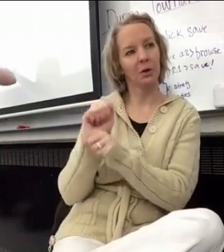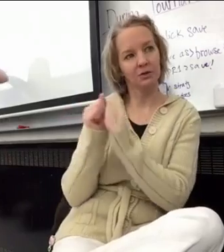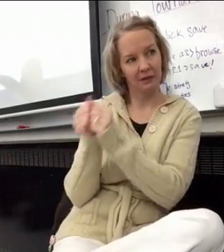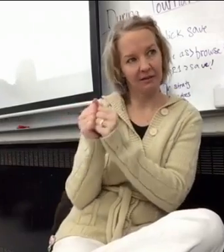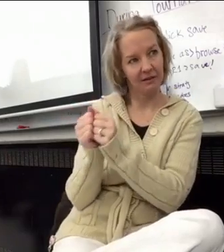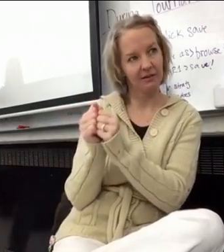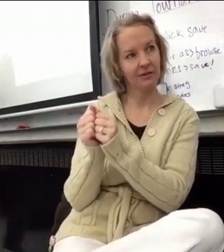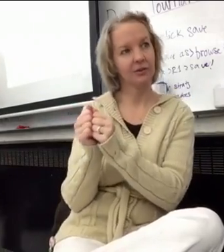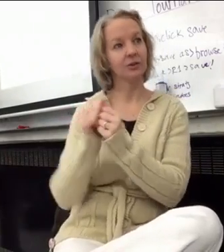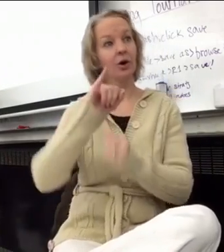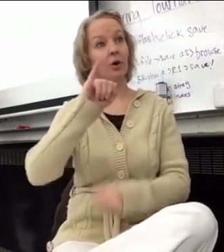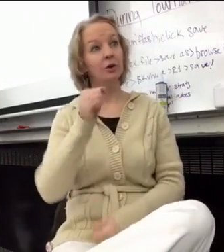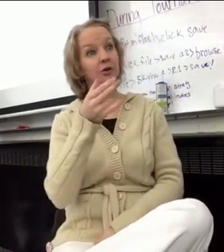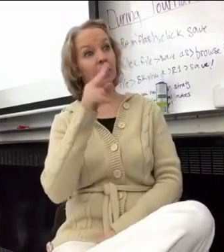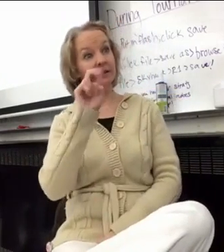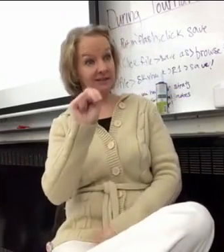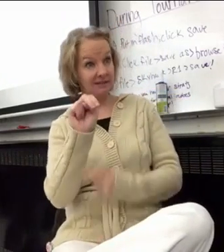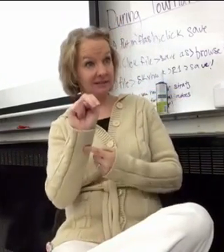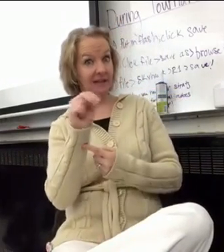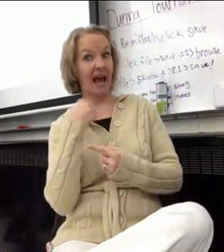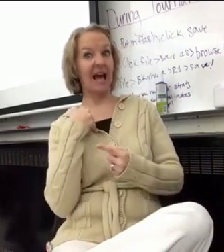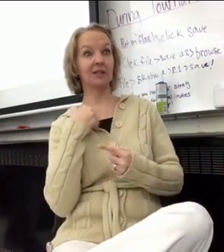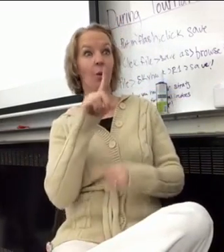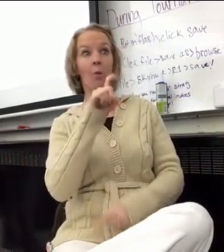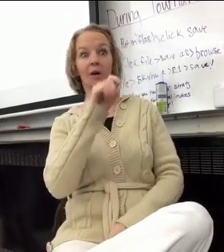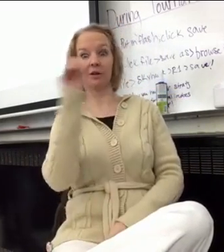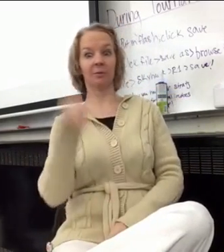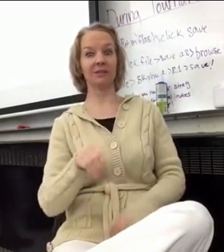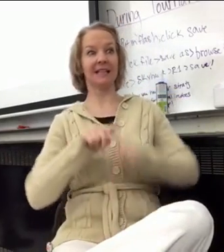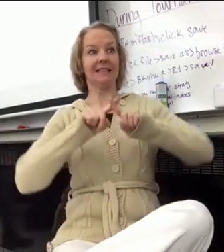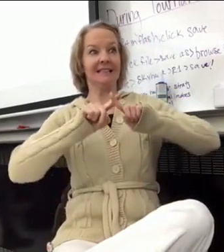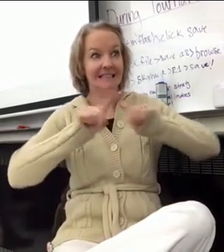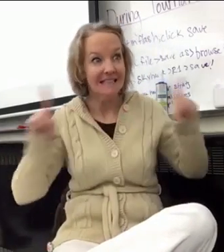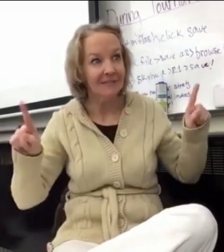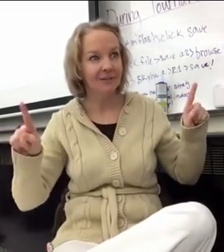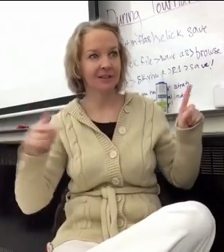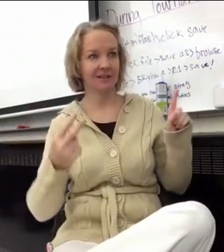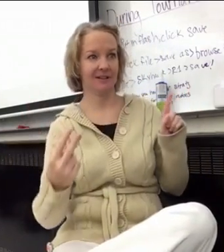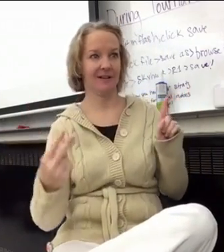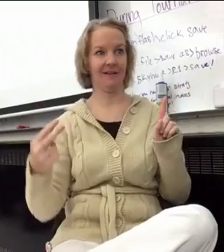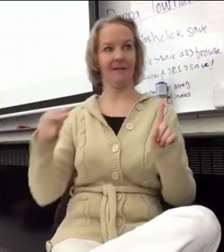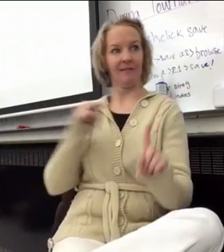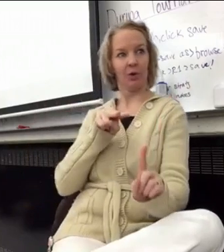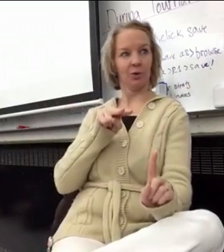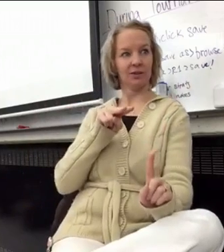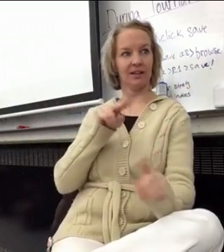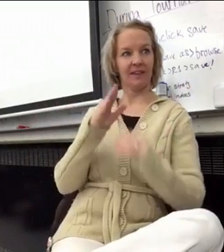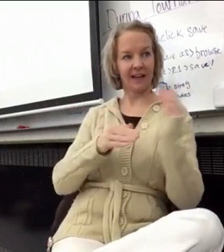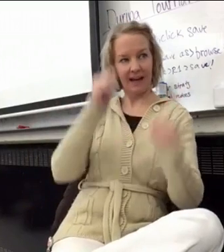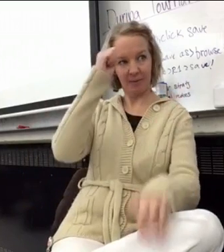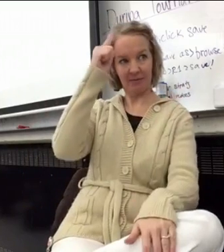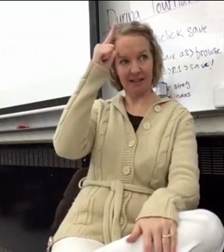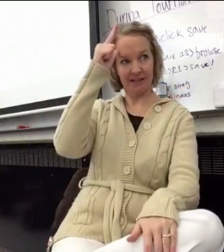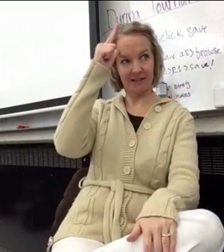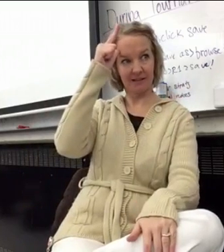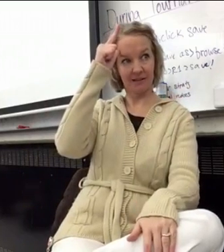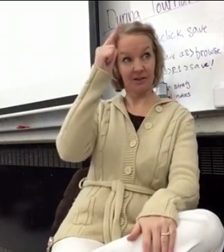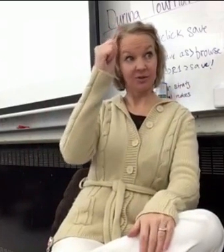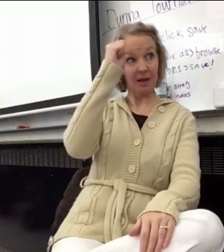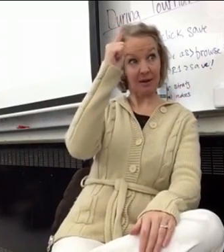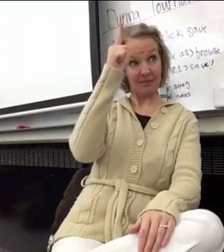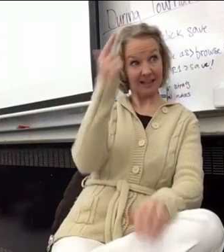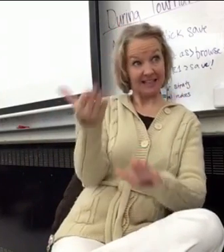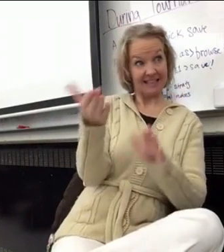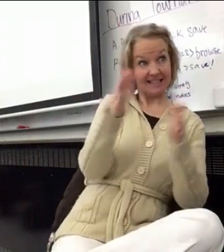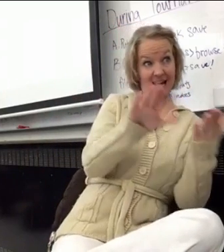Andrew Johnson, therefore, has 100% different political views than Abraham Lincoln. So what happens is when Lincoln dies, the